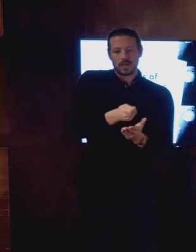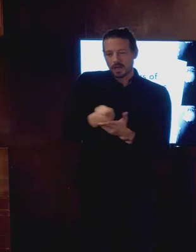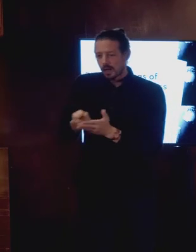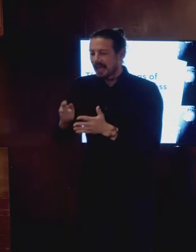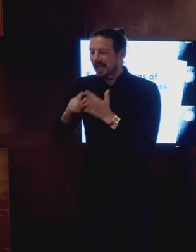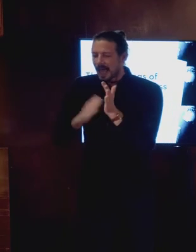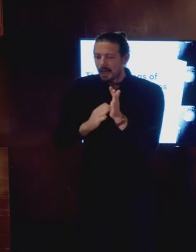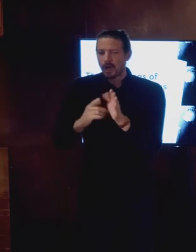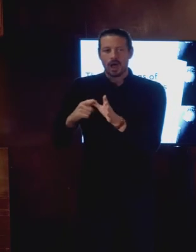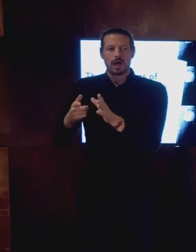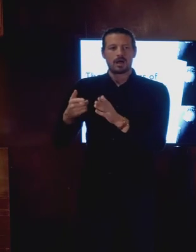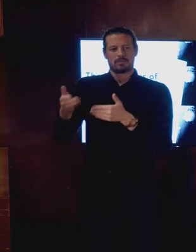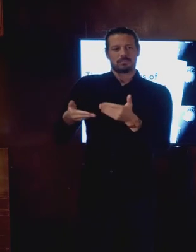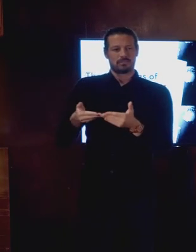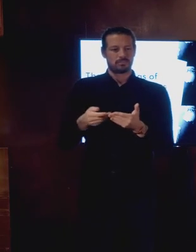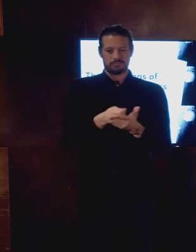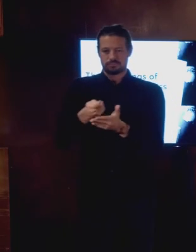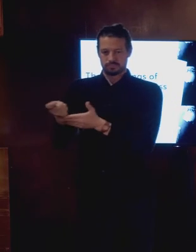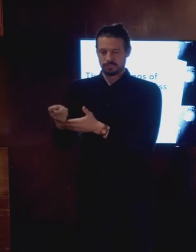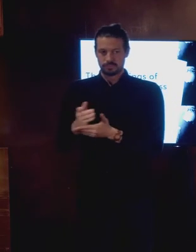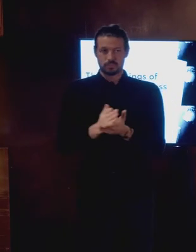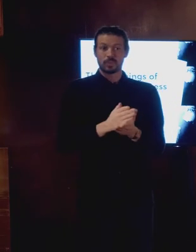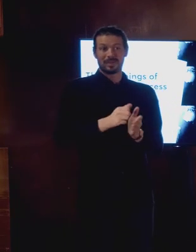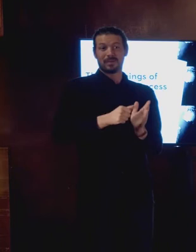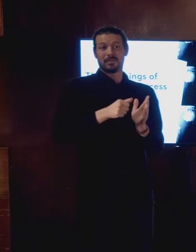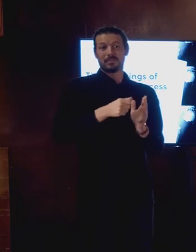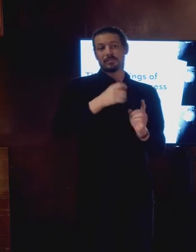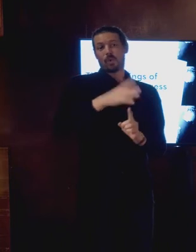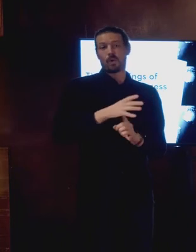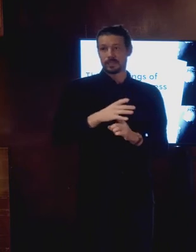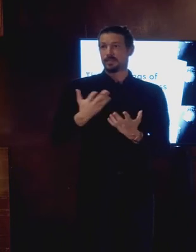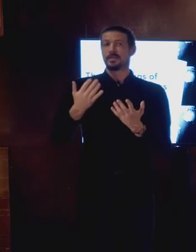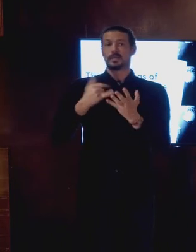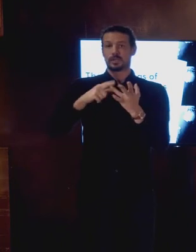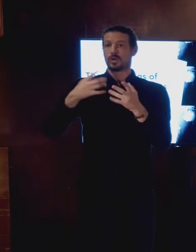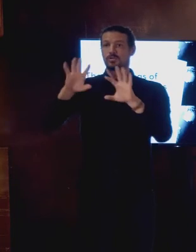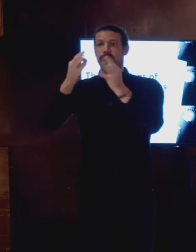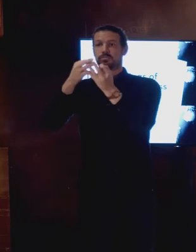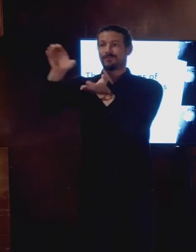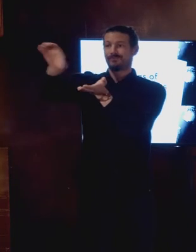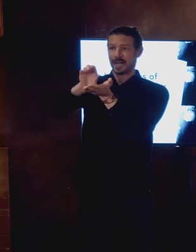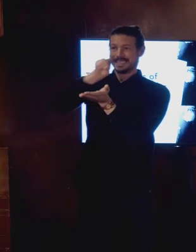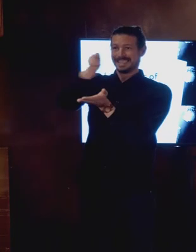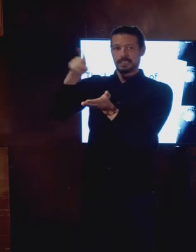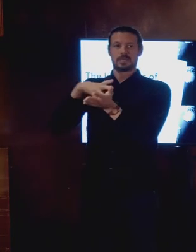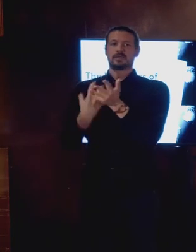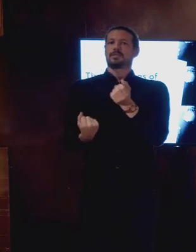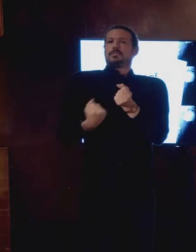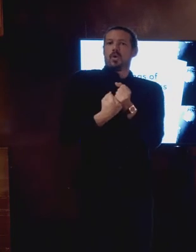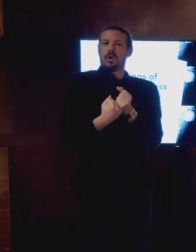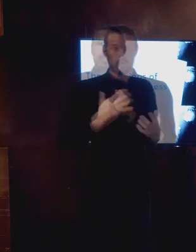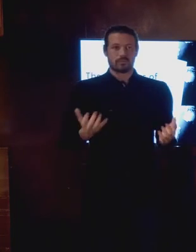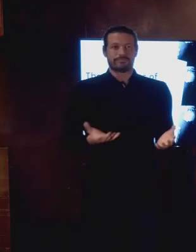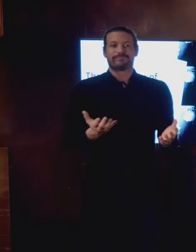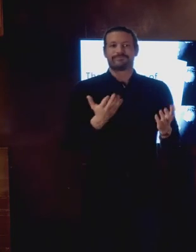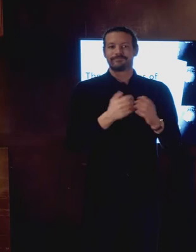And yeah, it's really important. So we need the funders to get behind us and see it not as a project but a core funding.